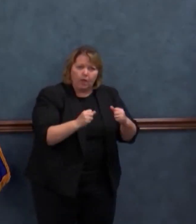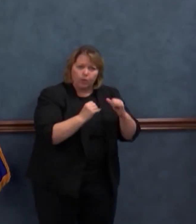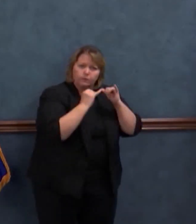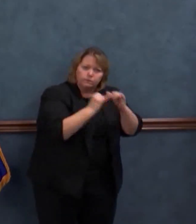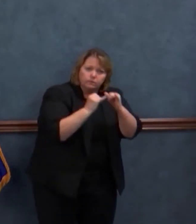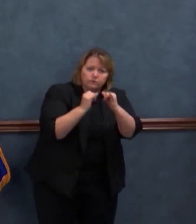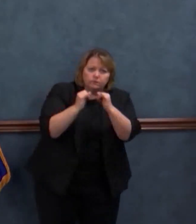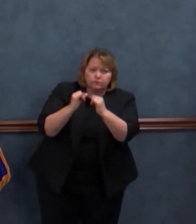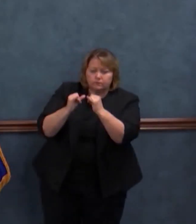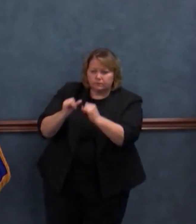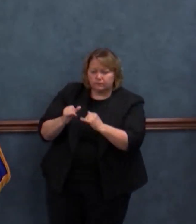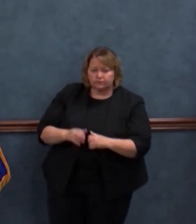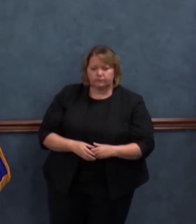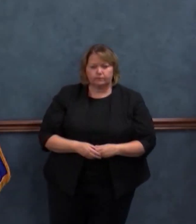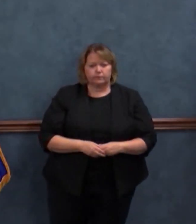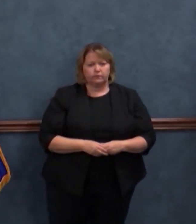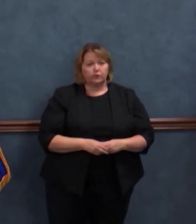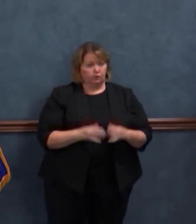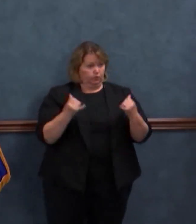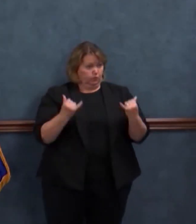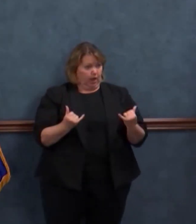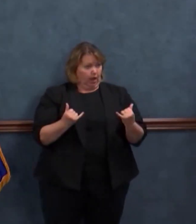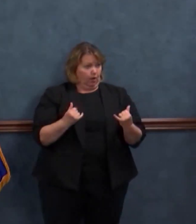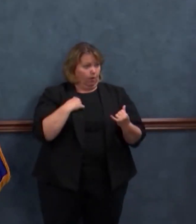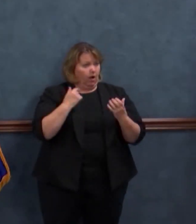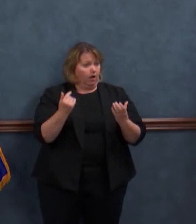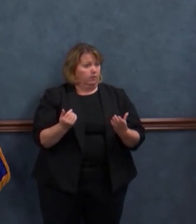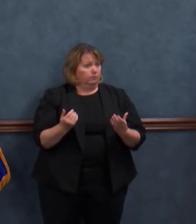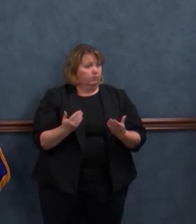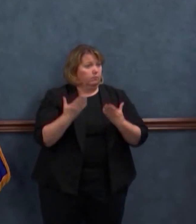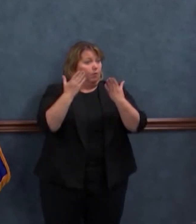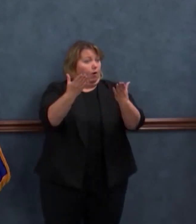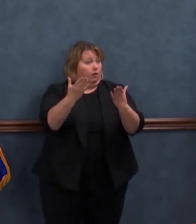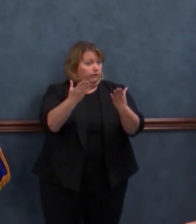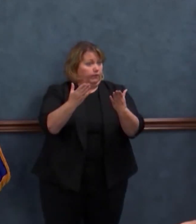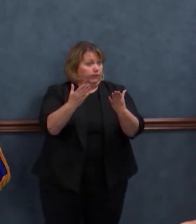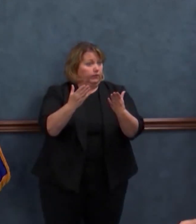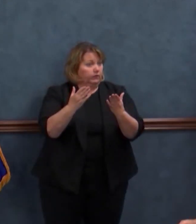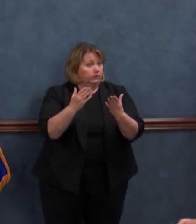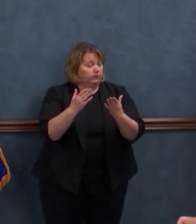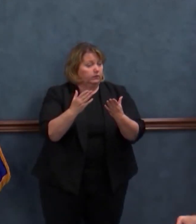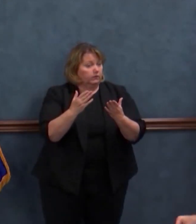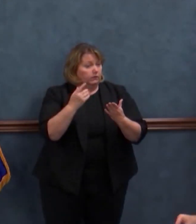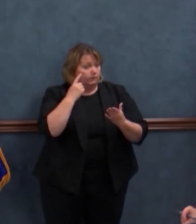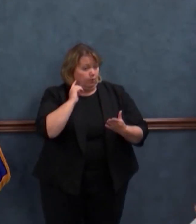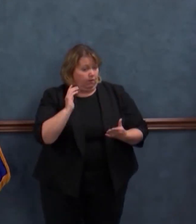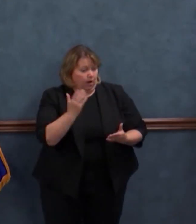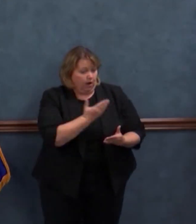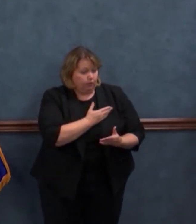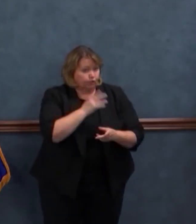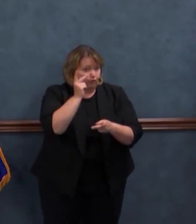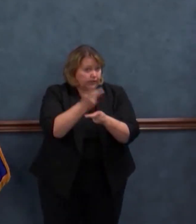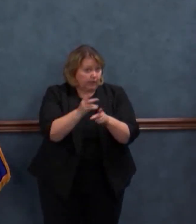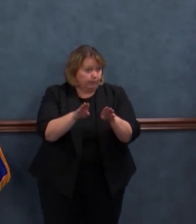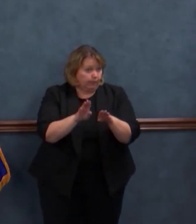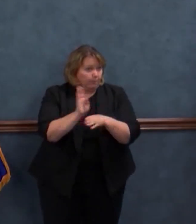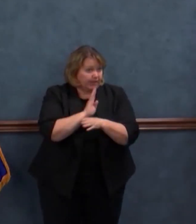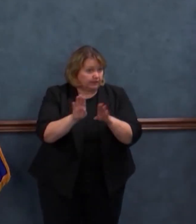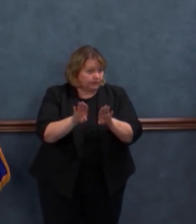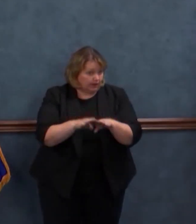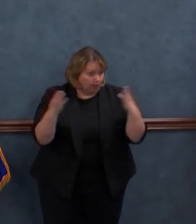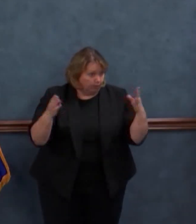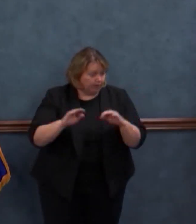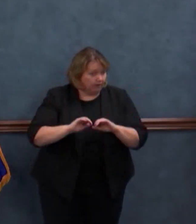offering us all another opportunity to limit our risk for exposure and infection and to keep our businesses open and our economy